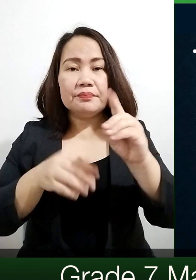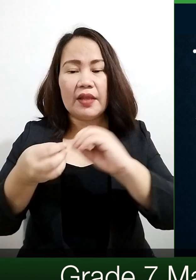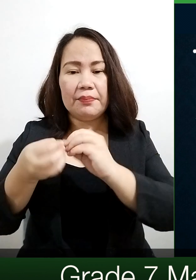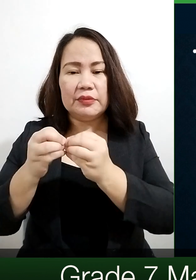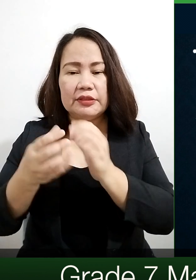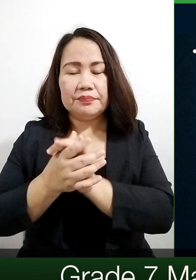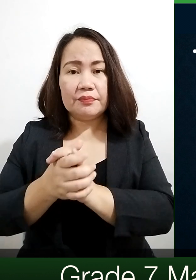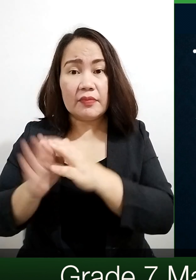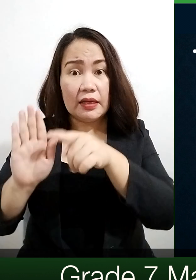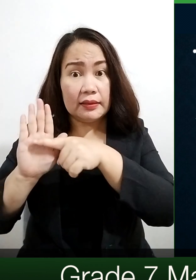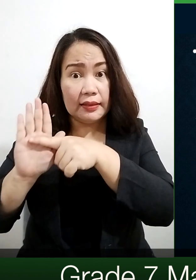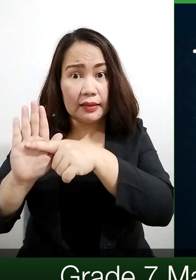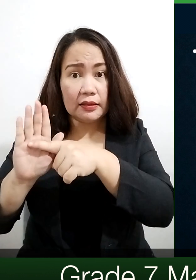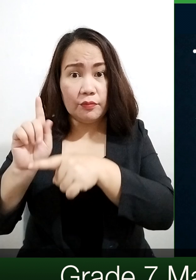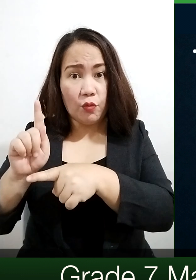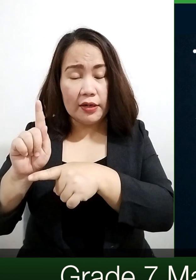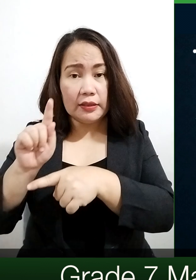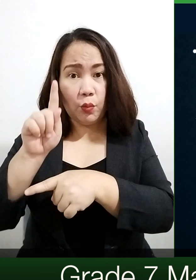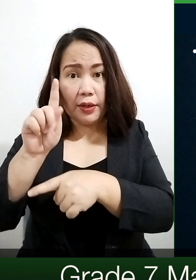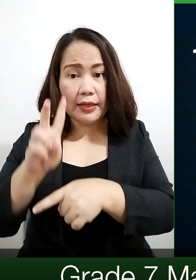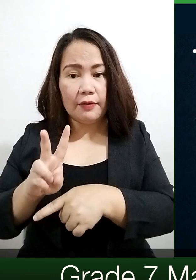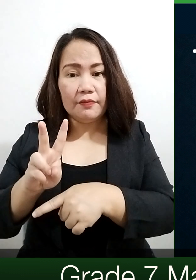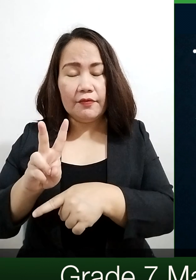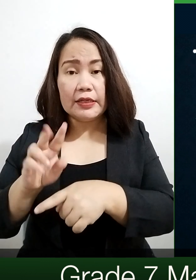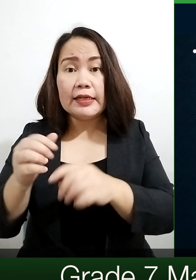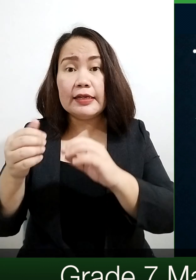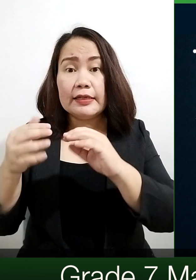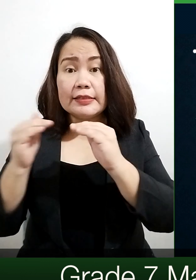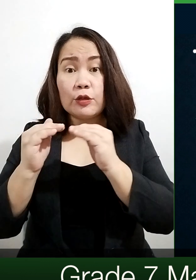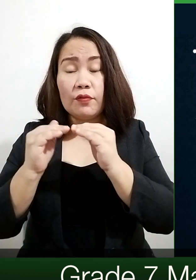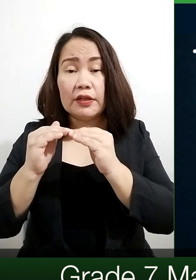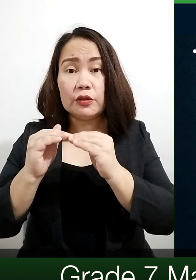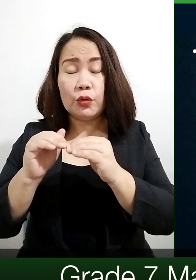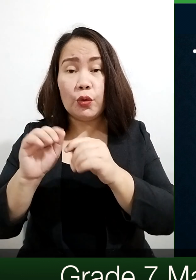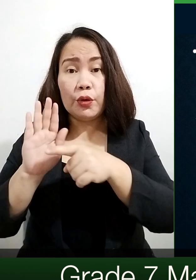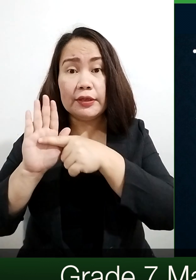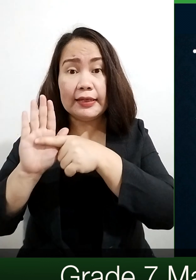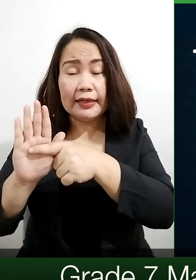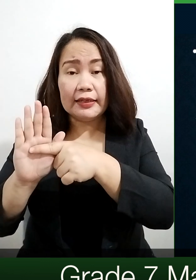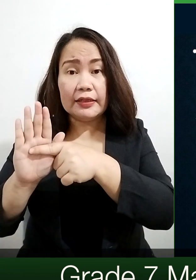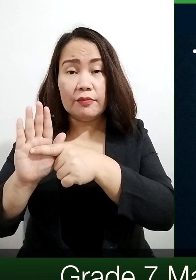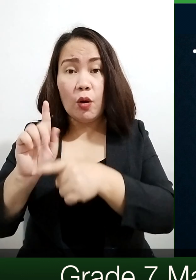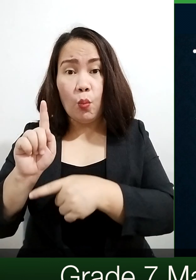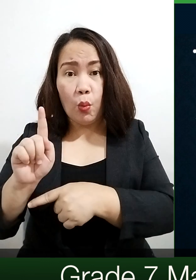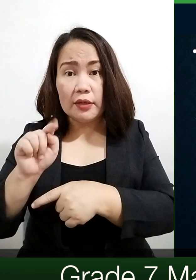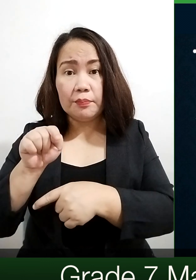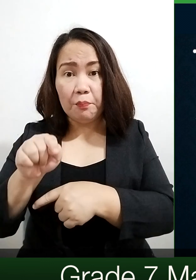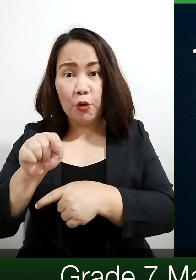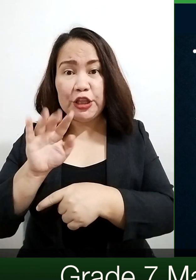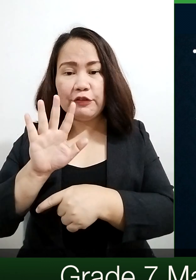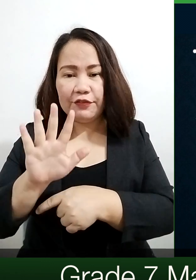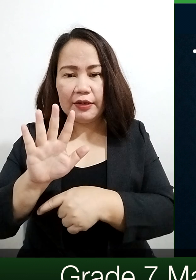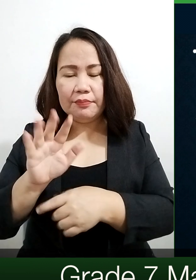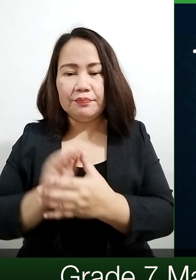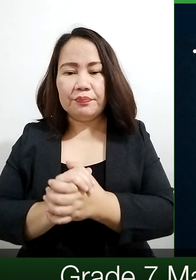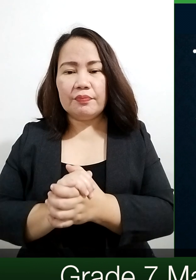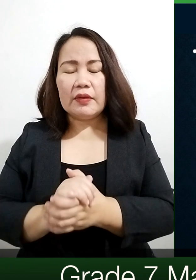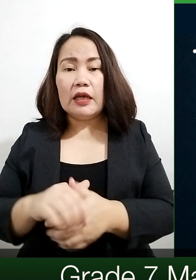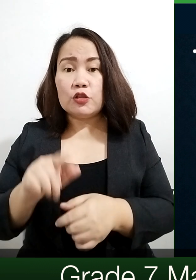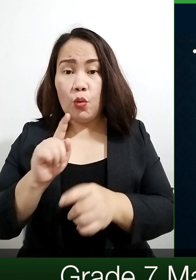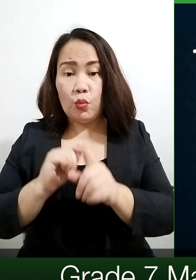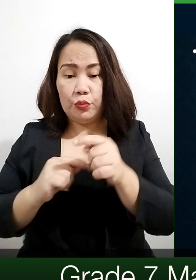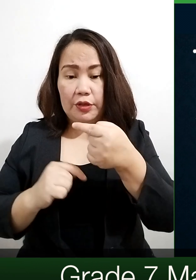and 1/2 is actually negative 1.5. So, kung ito yung negative 1, ito yung kalahati. So, this is your